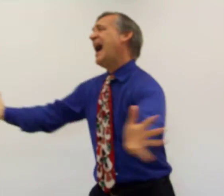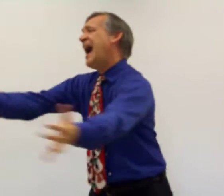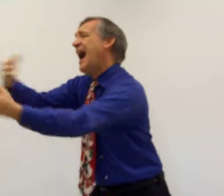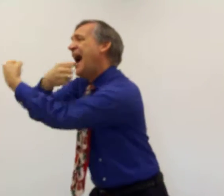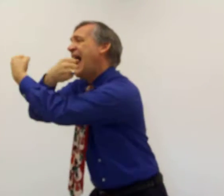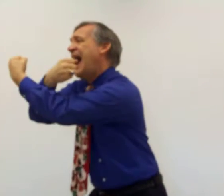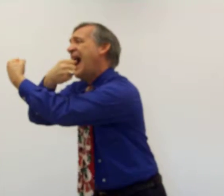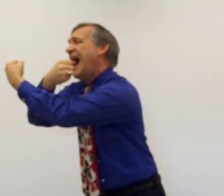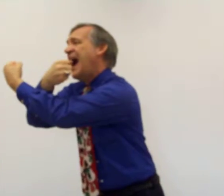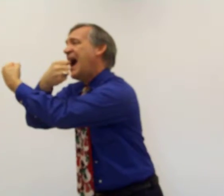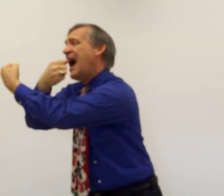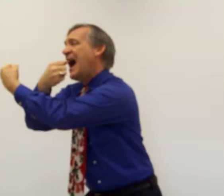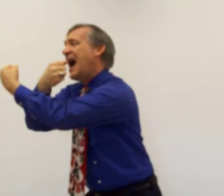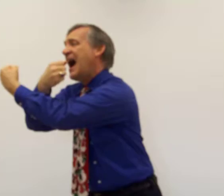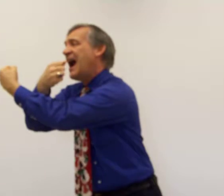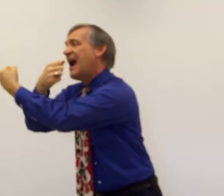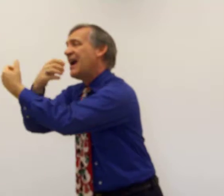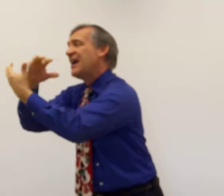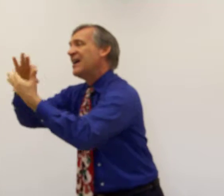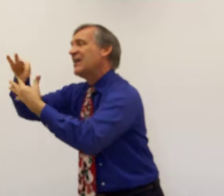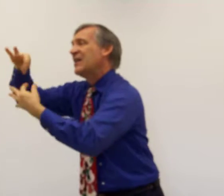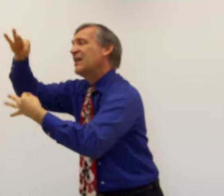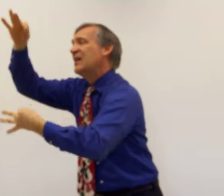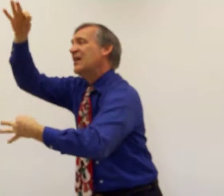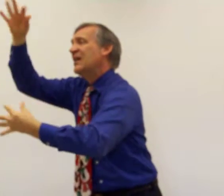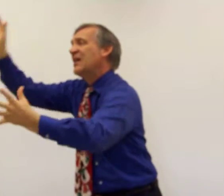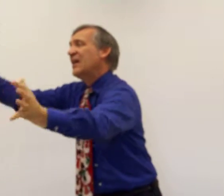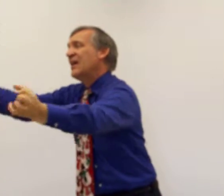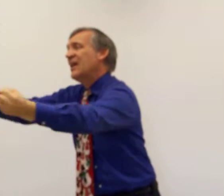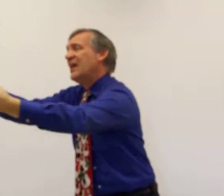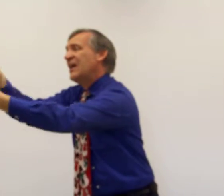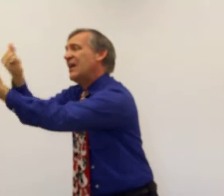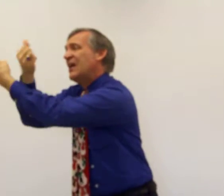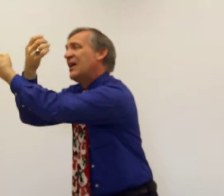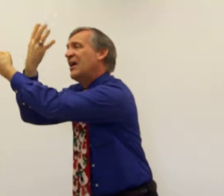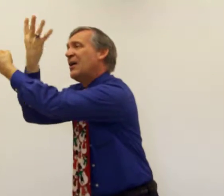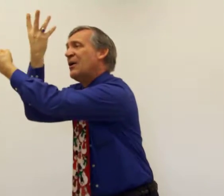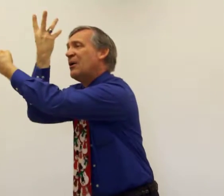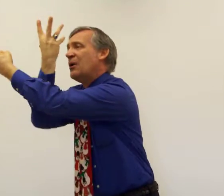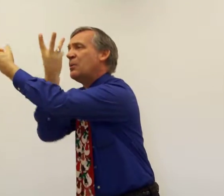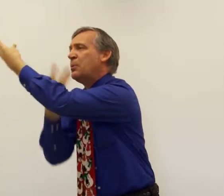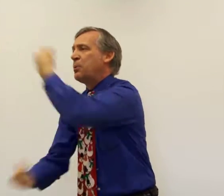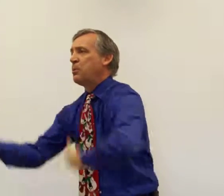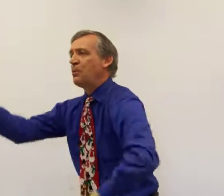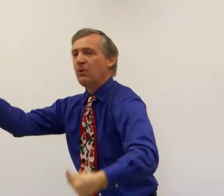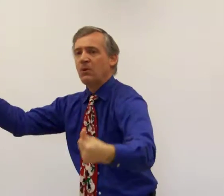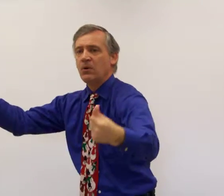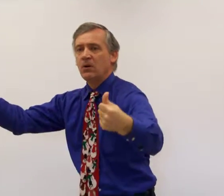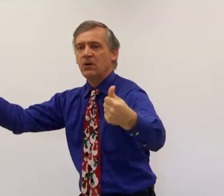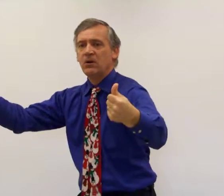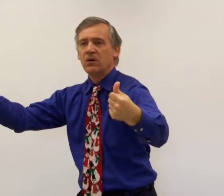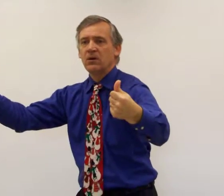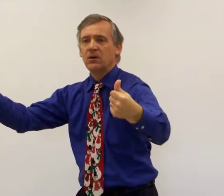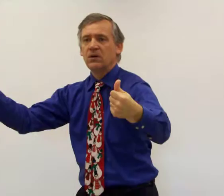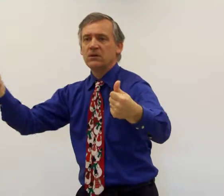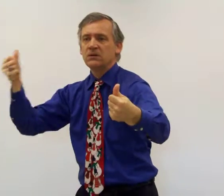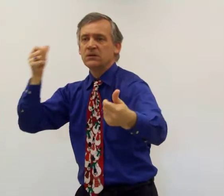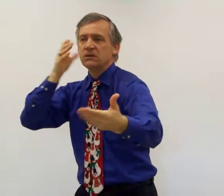The shade dissolved in the circle of his arms like smoke. A little whisper seemed